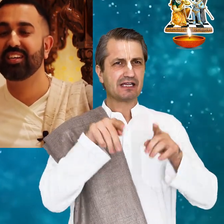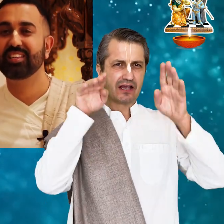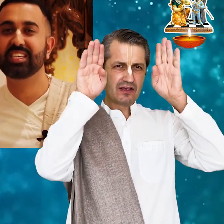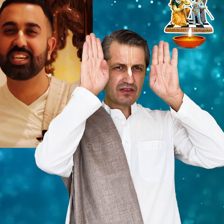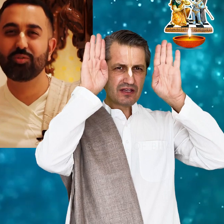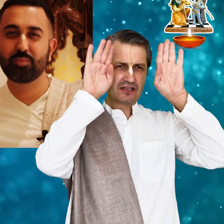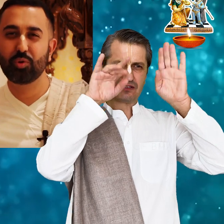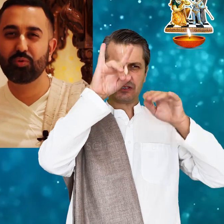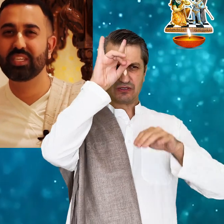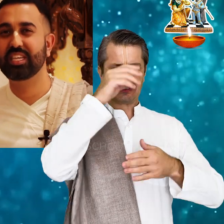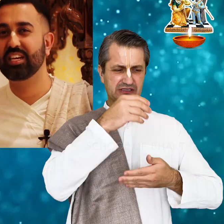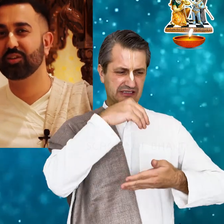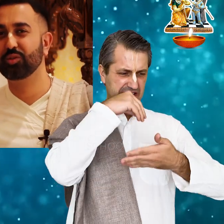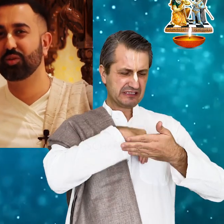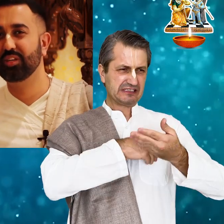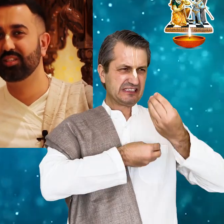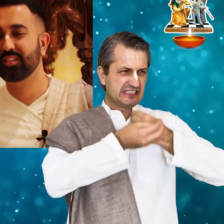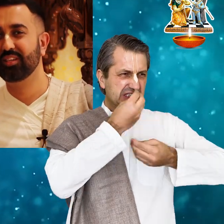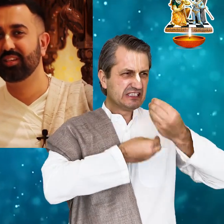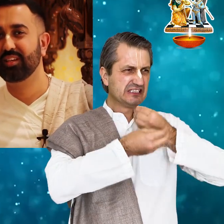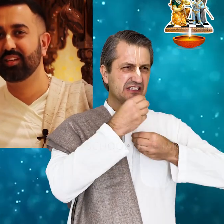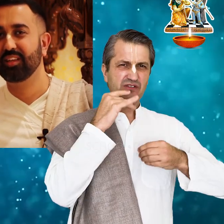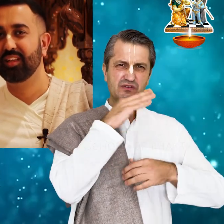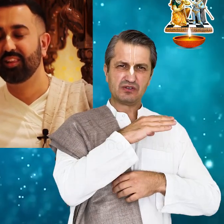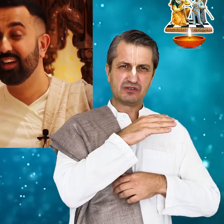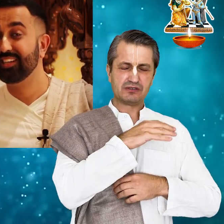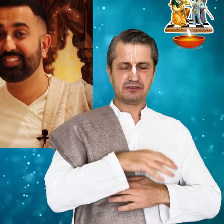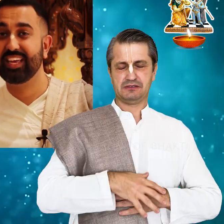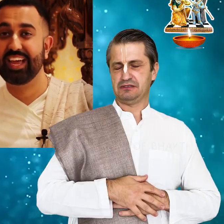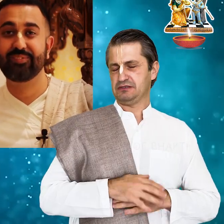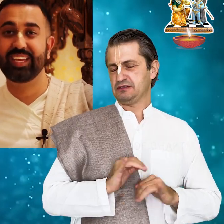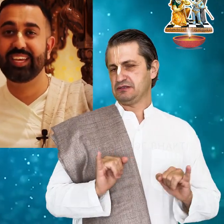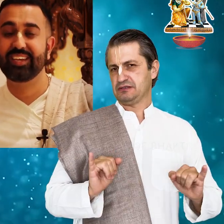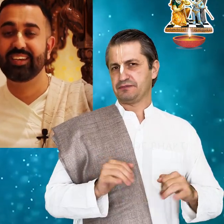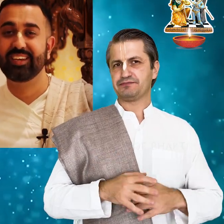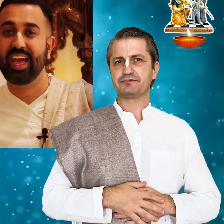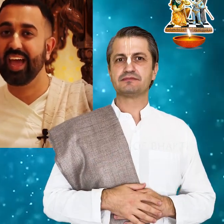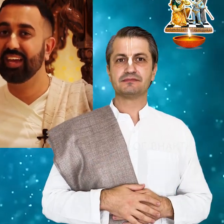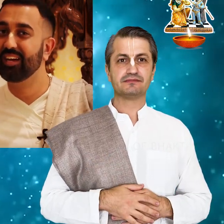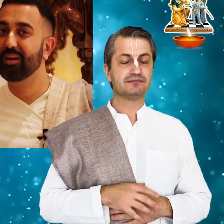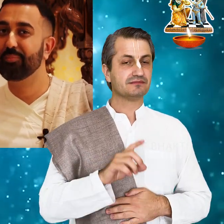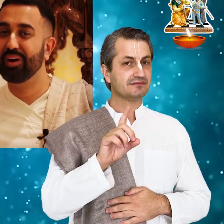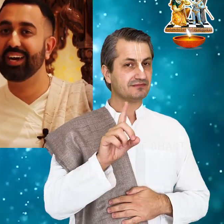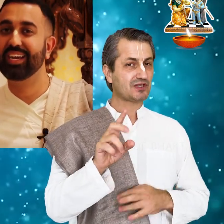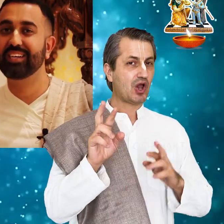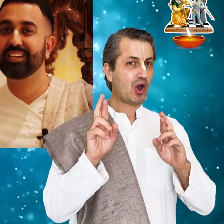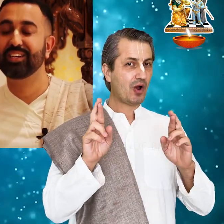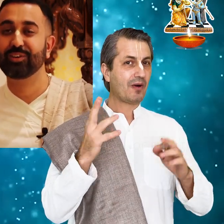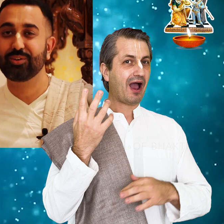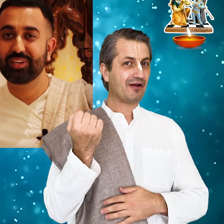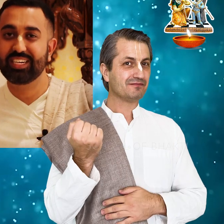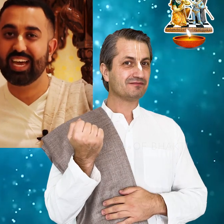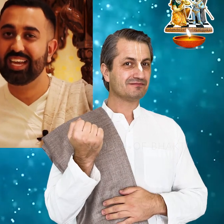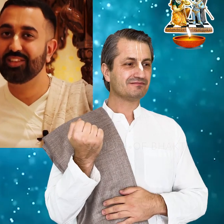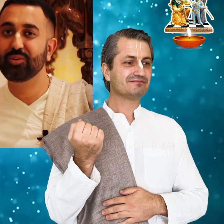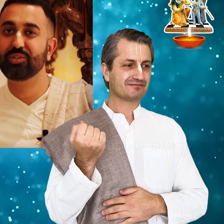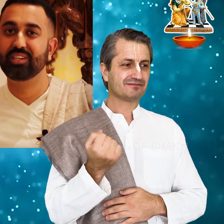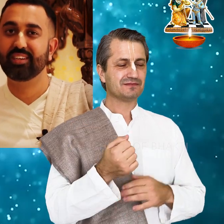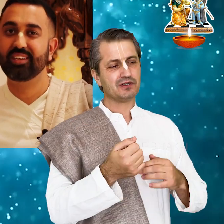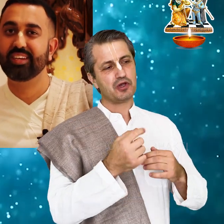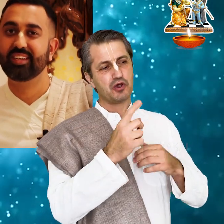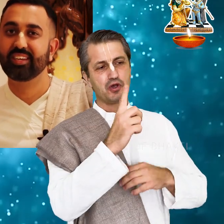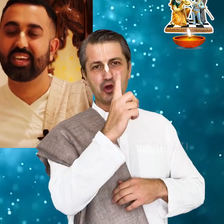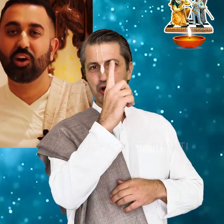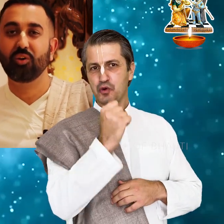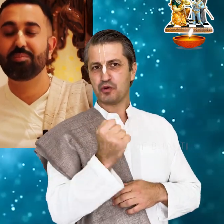hearts, this can remove these Dainakasuras. Lust, envy, anger, pride, greed, and